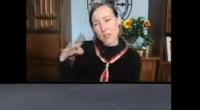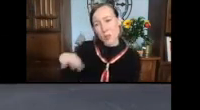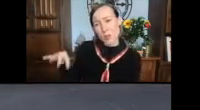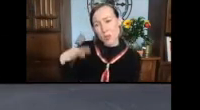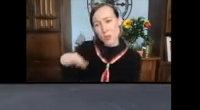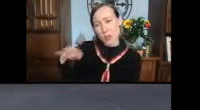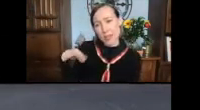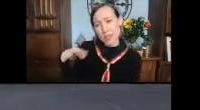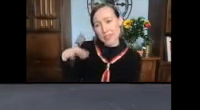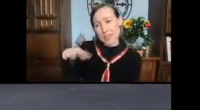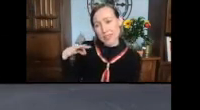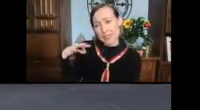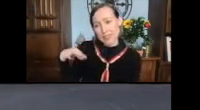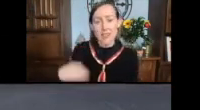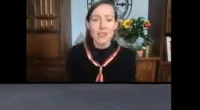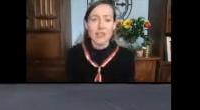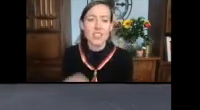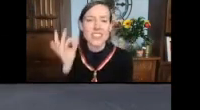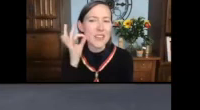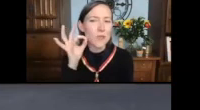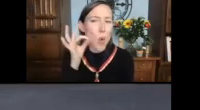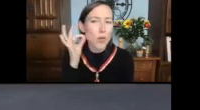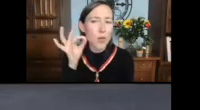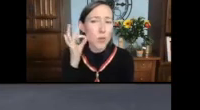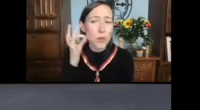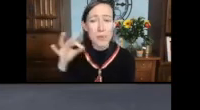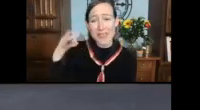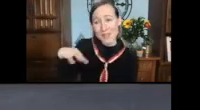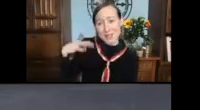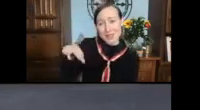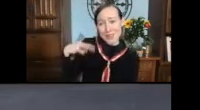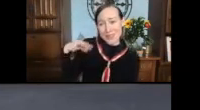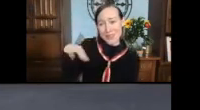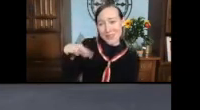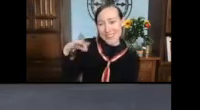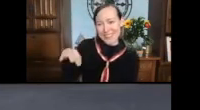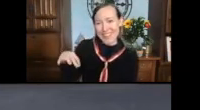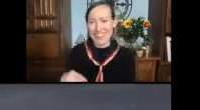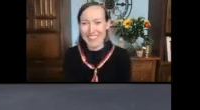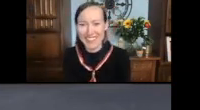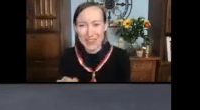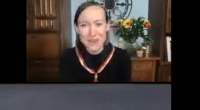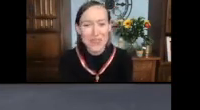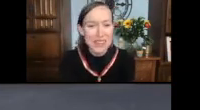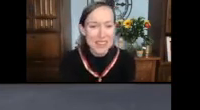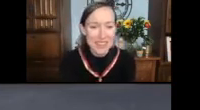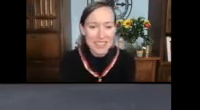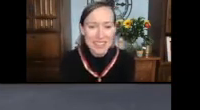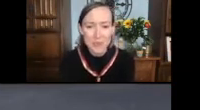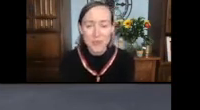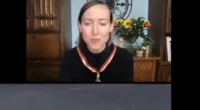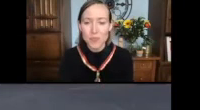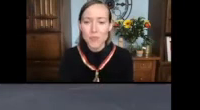This is also toilet. Just think of water. Water makes you need to go to the toilet. All